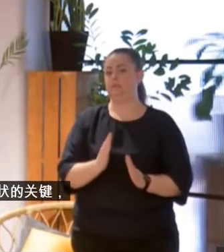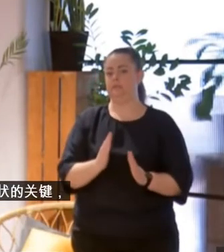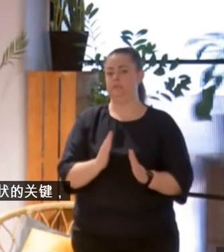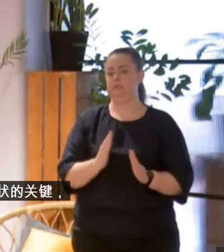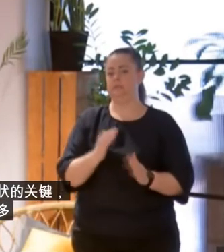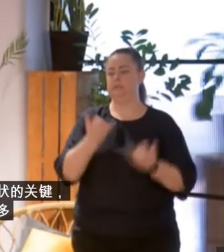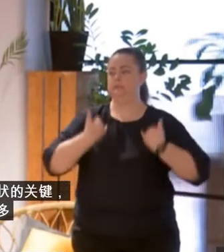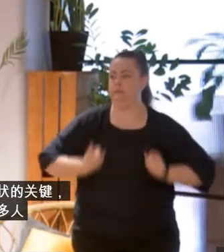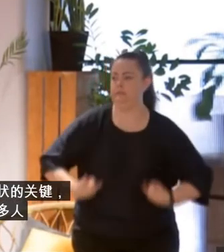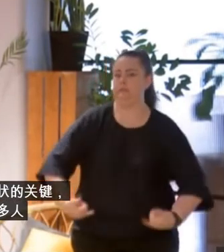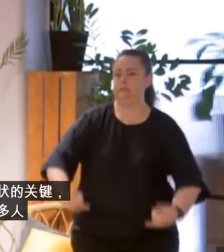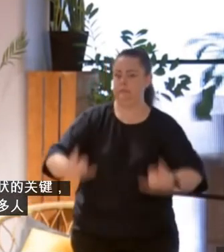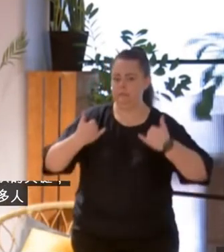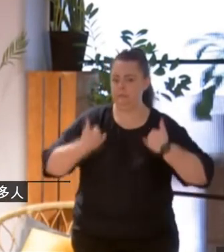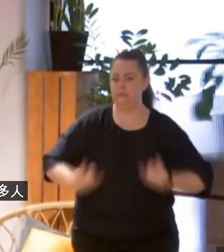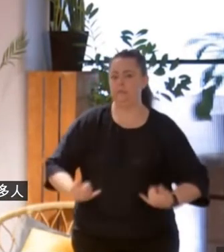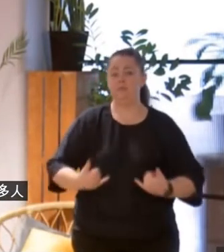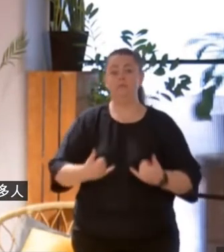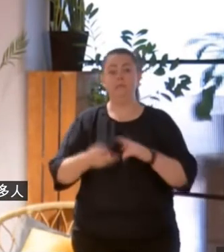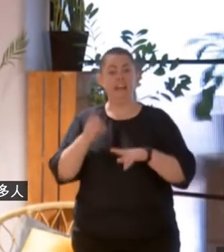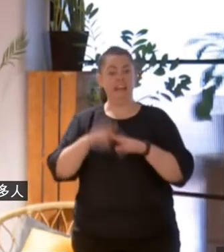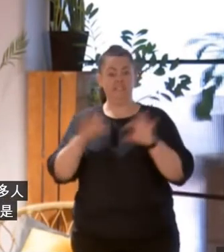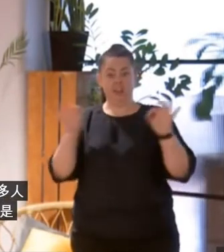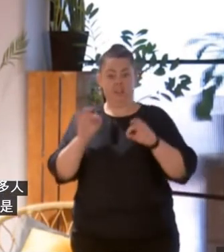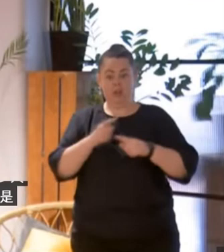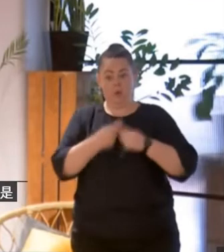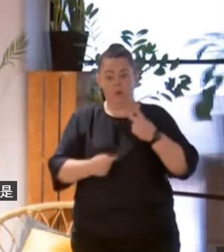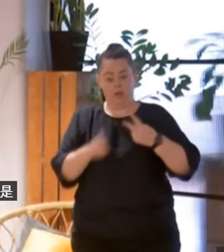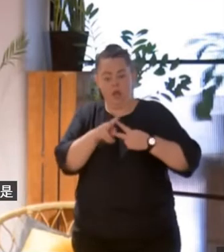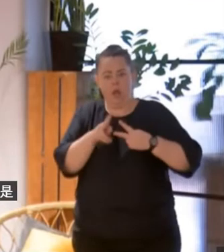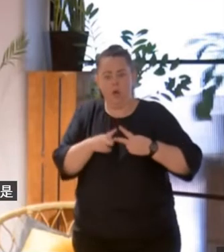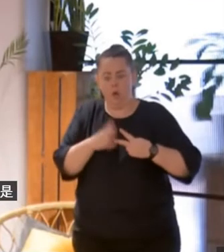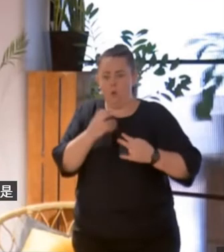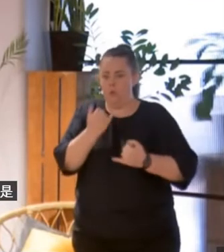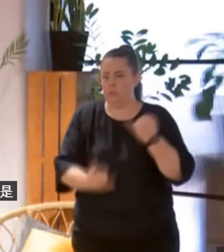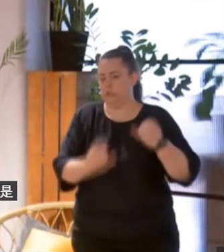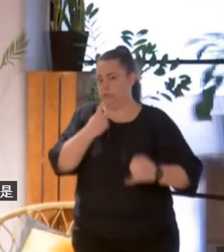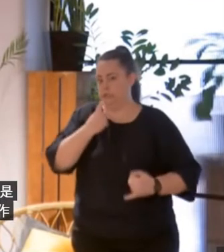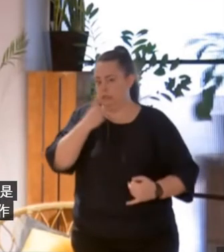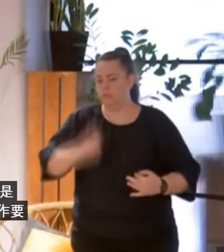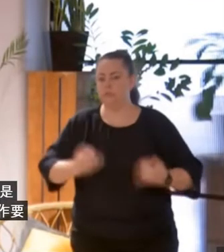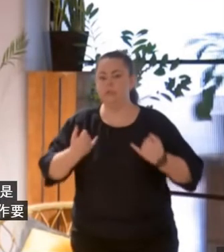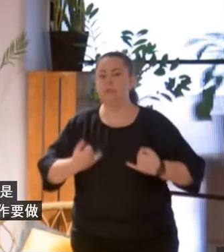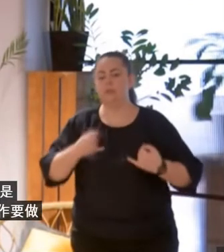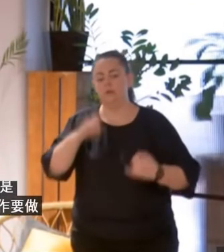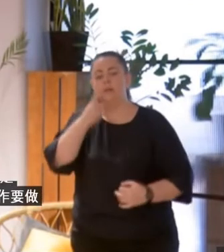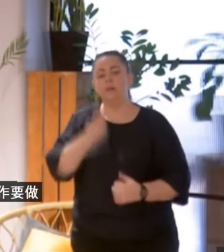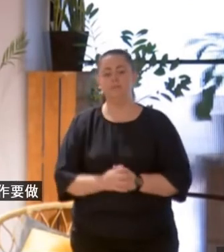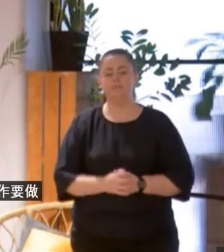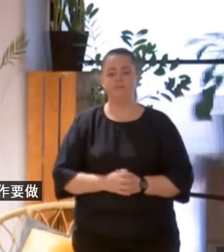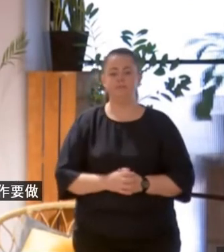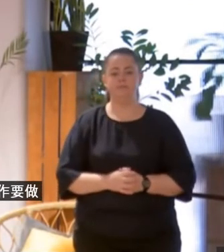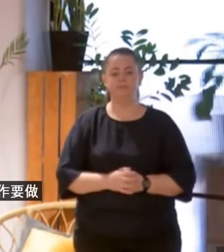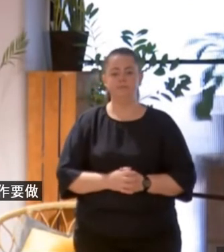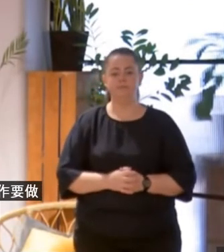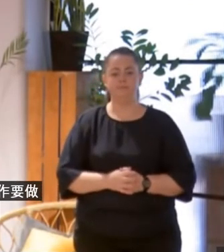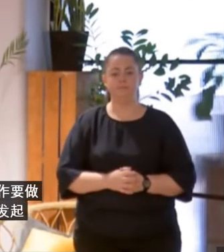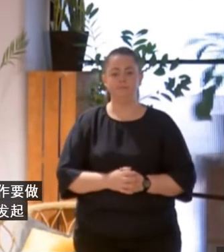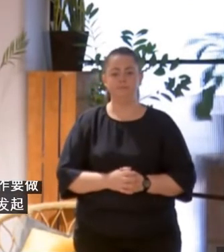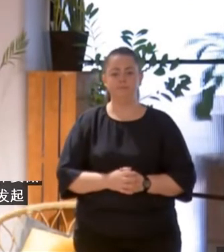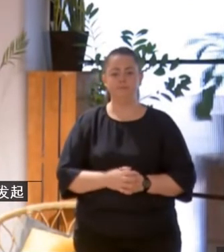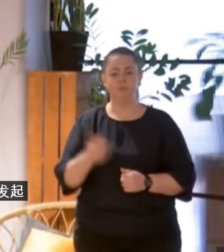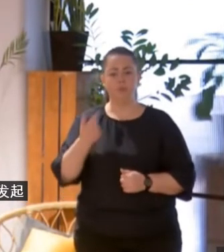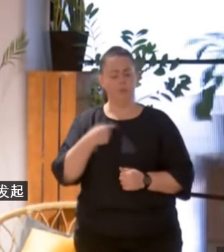great to see that many people are out and about, but there's still more work to do. So today, the Treasurer and myself have